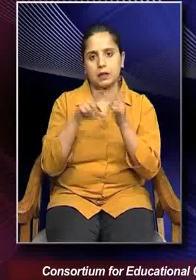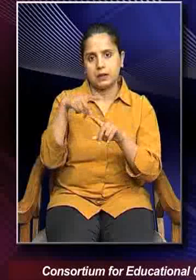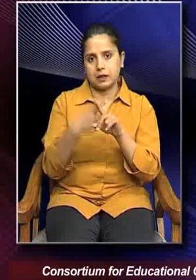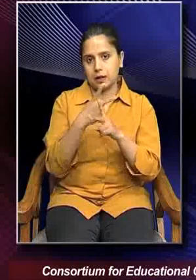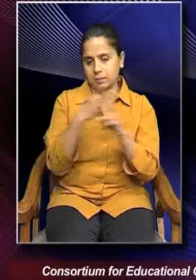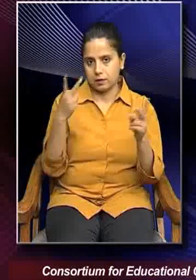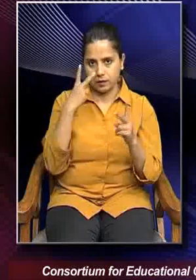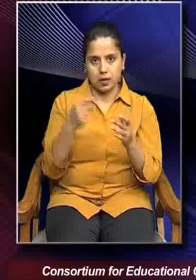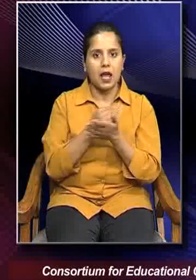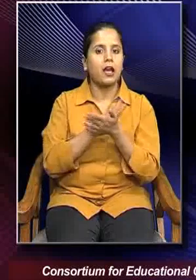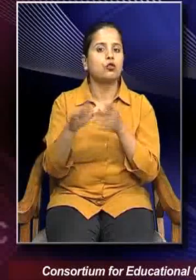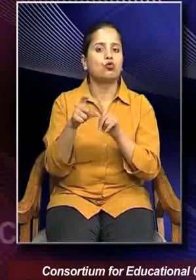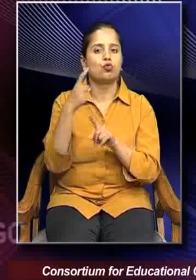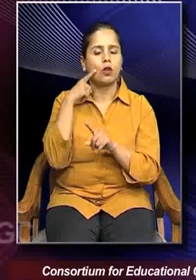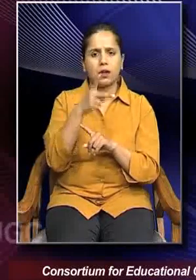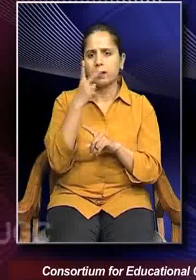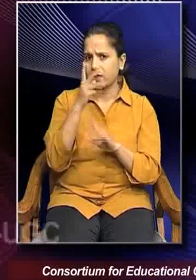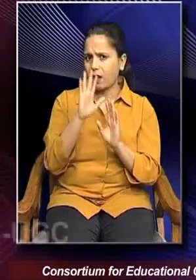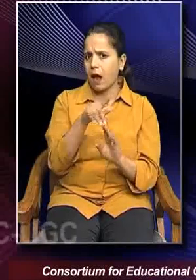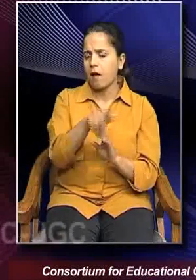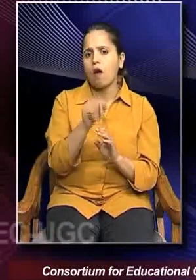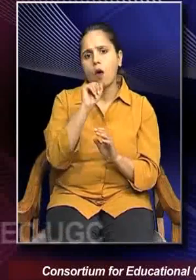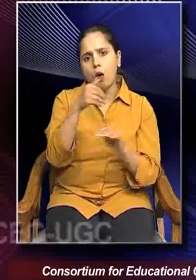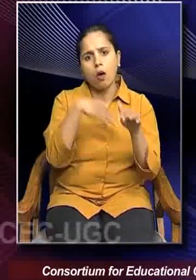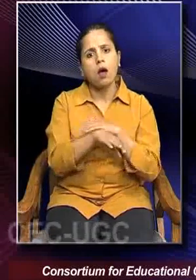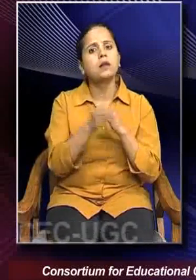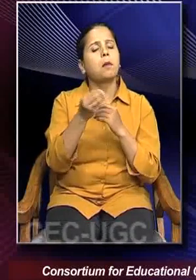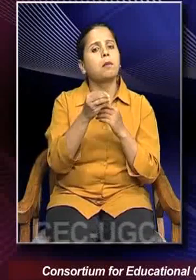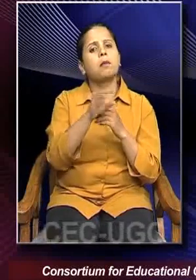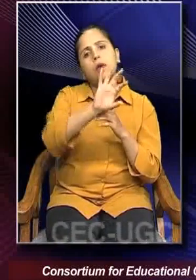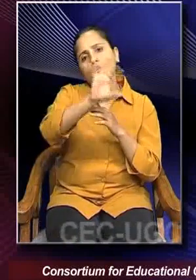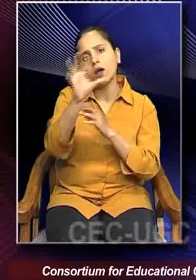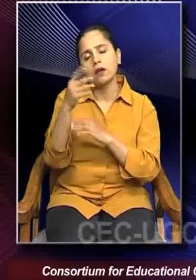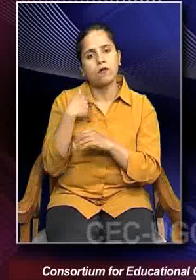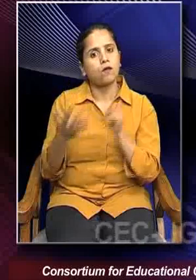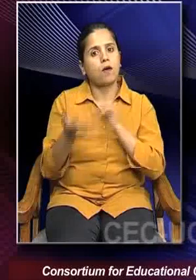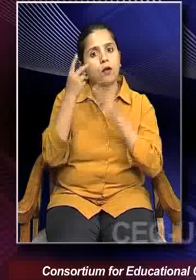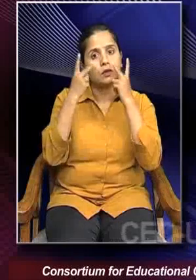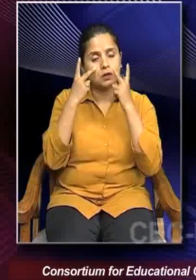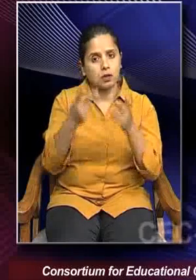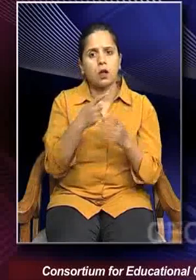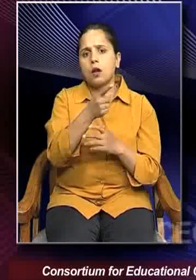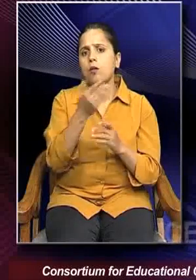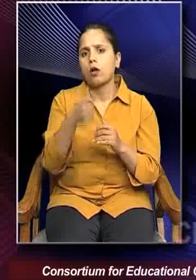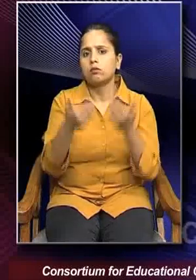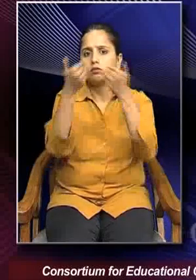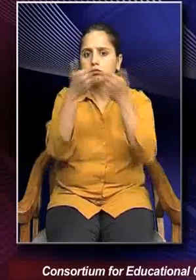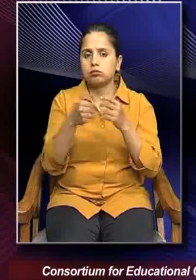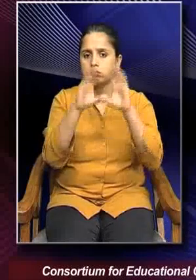are by and large characteristics of nations that we found to be categorized